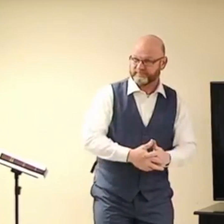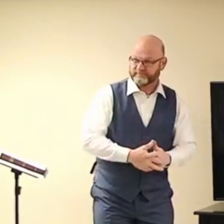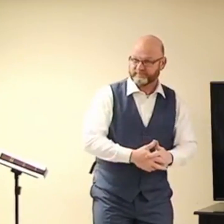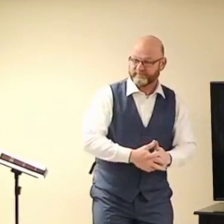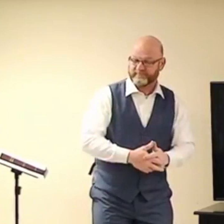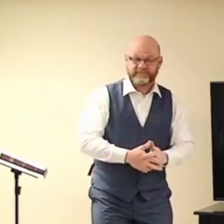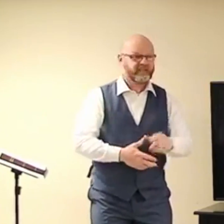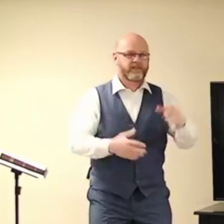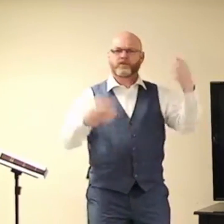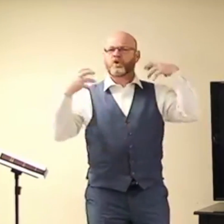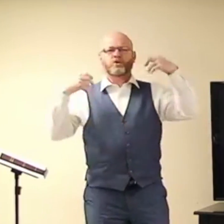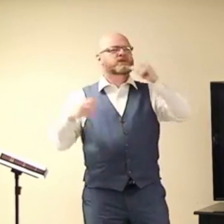that is Christ's job.